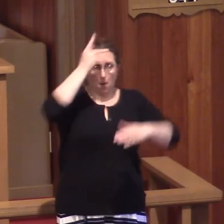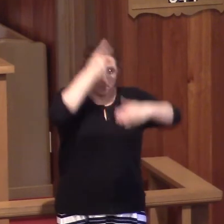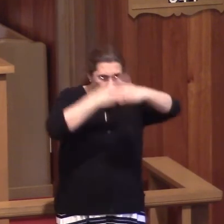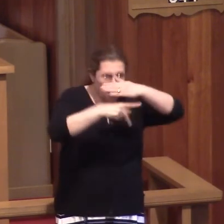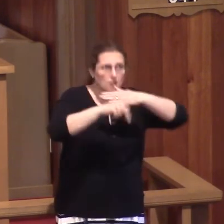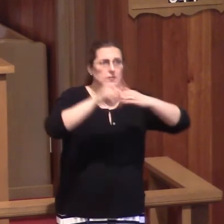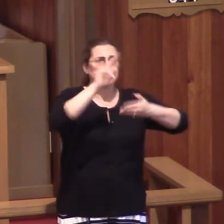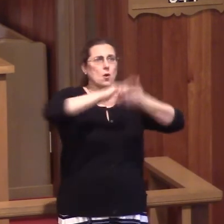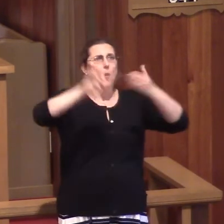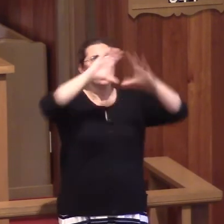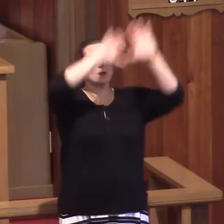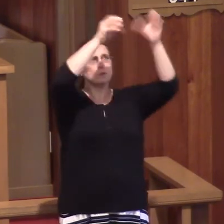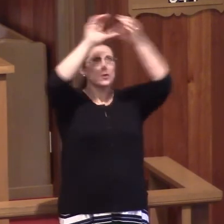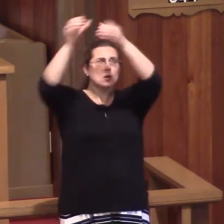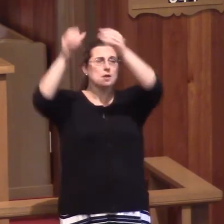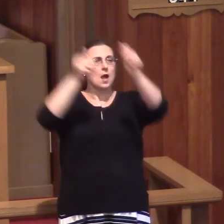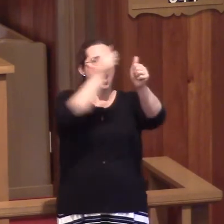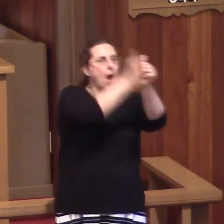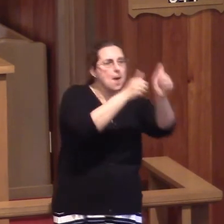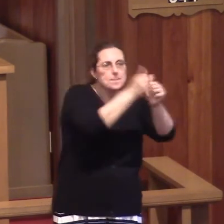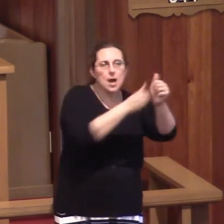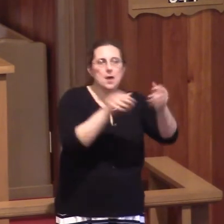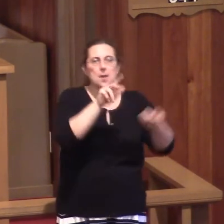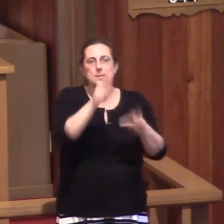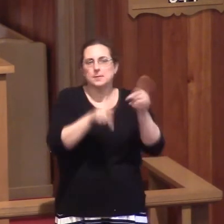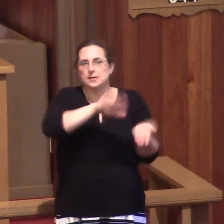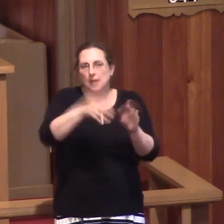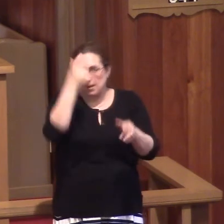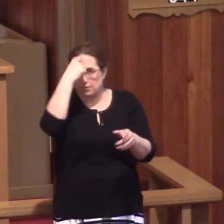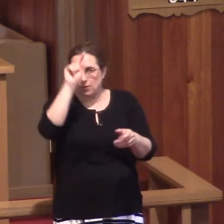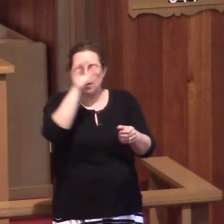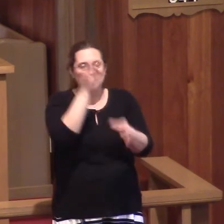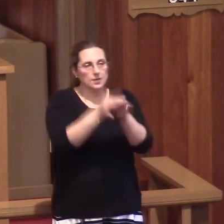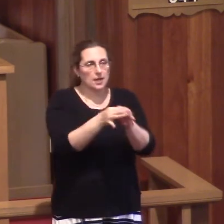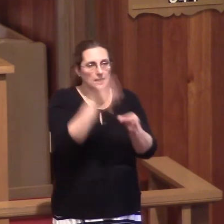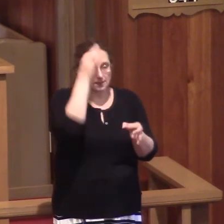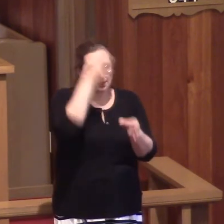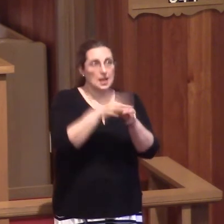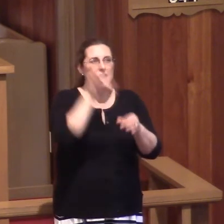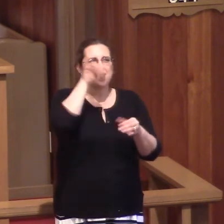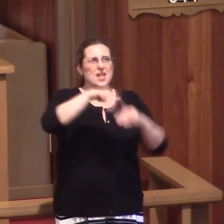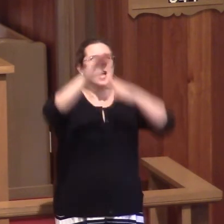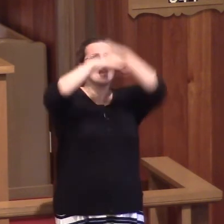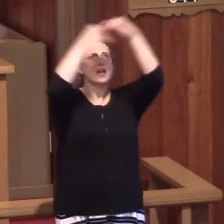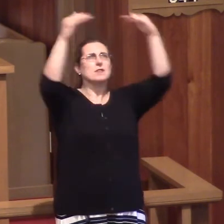band Apostles Martyrs greet us In that celestial land.